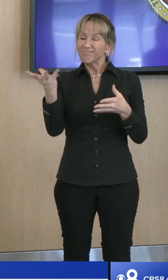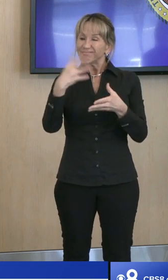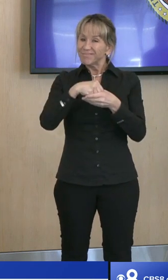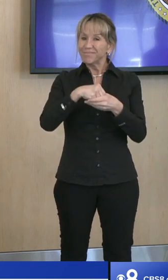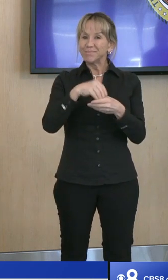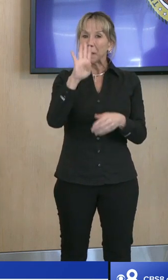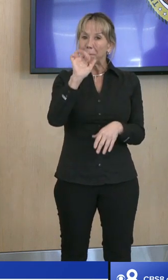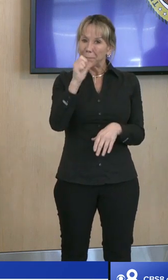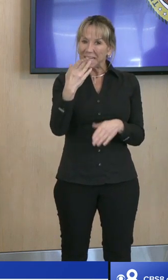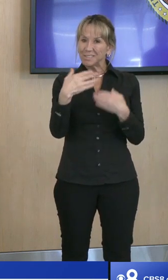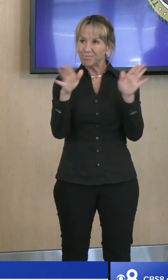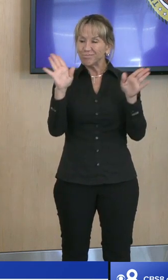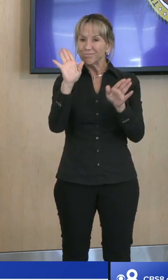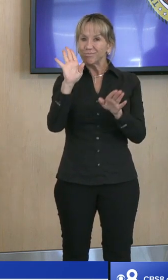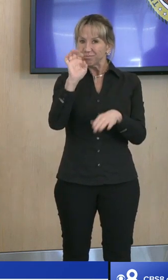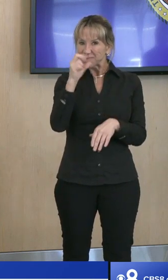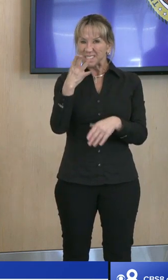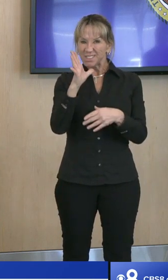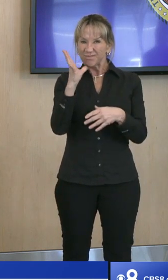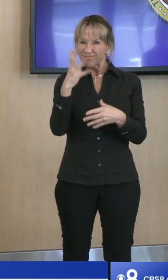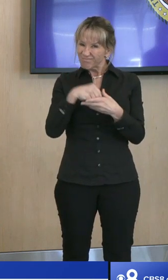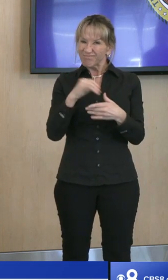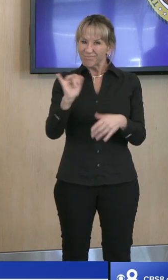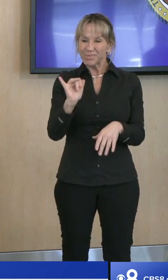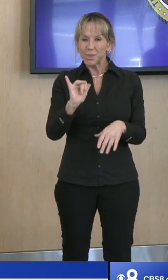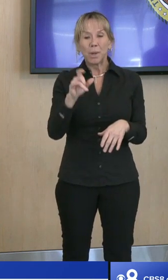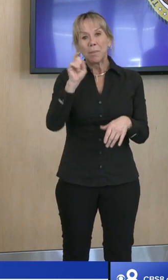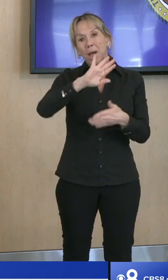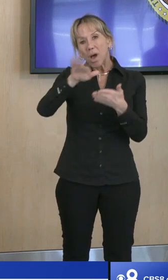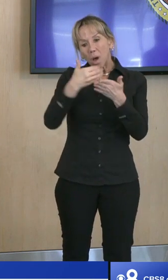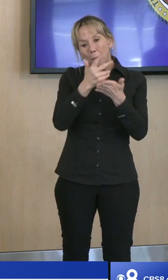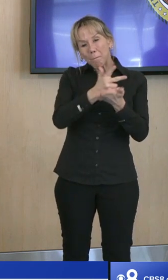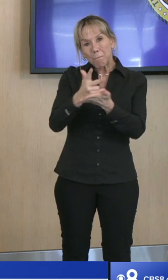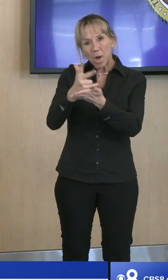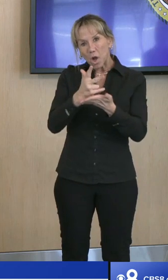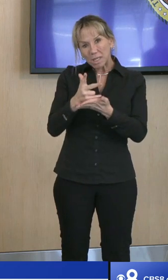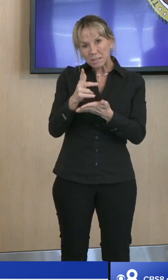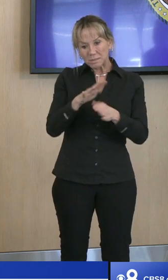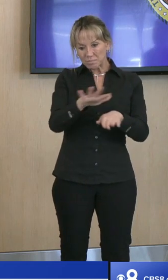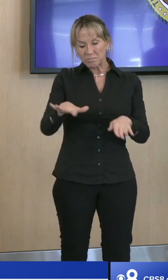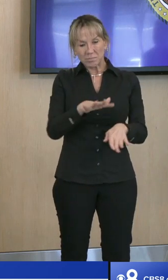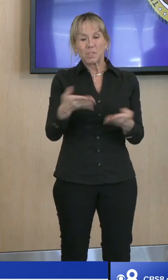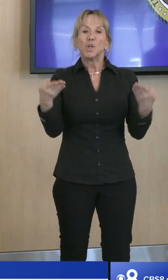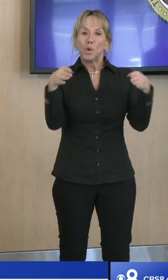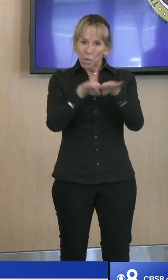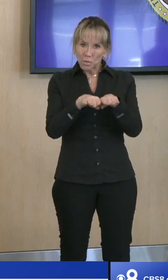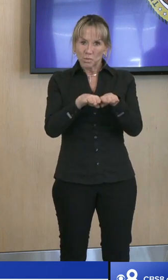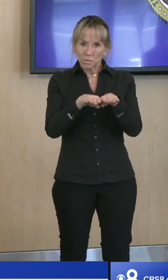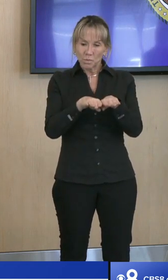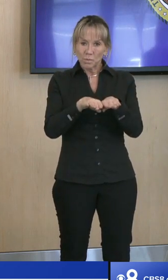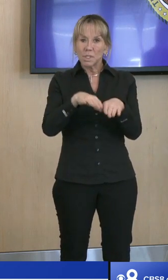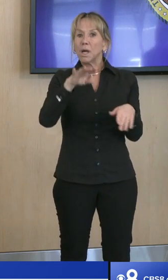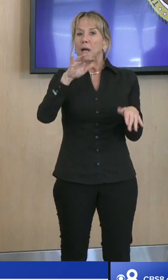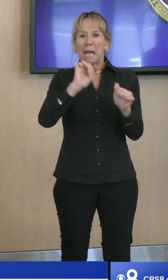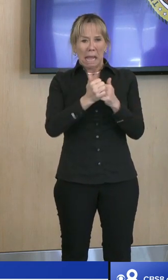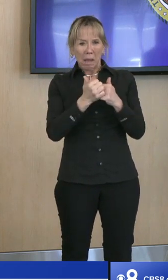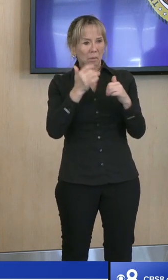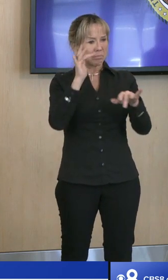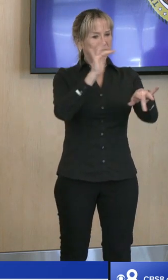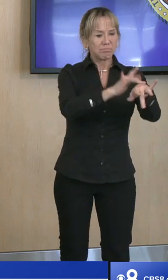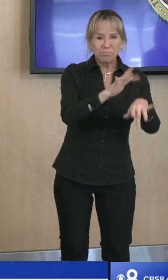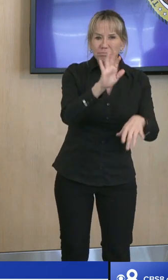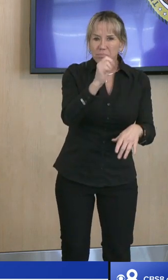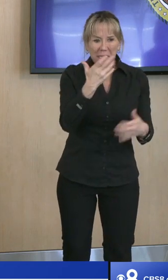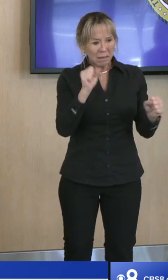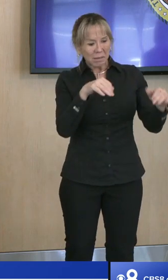parking lots at these facilities, and all such facilities shall be accessible only by members of the public